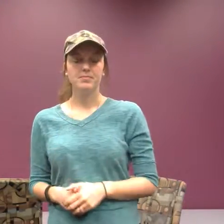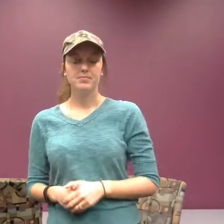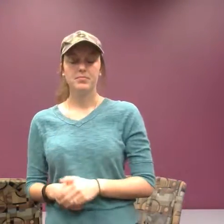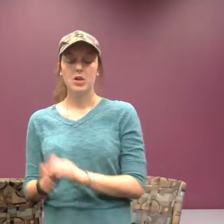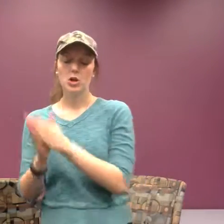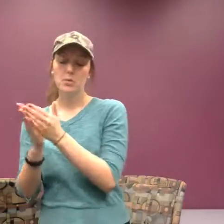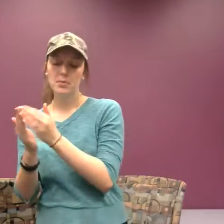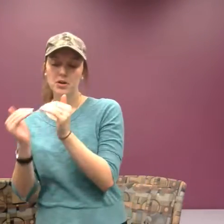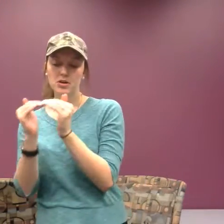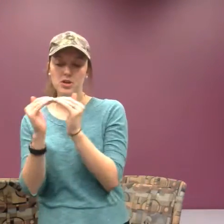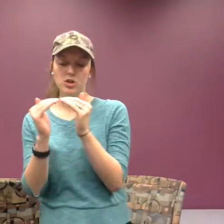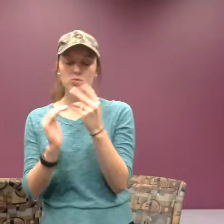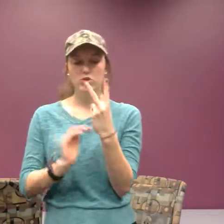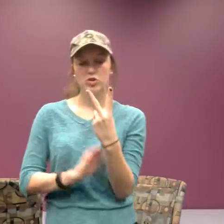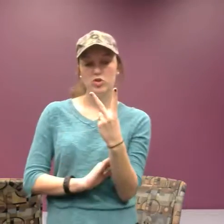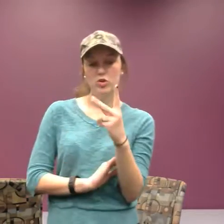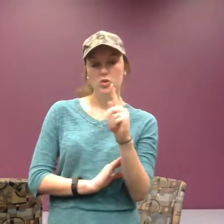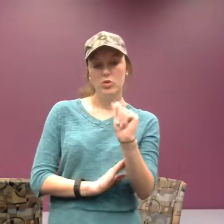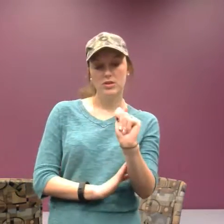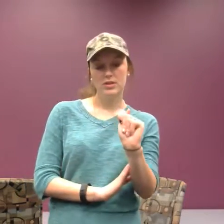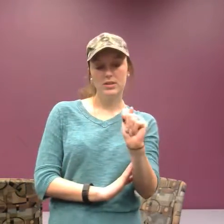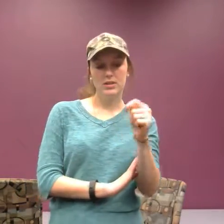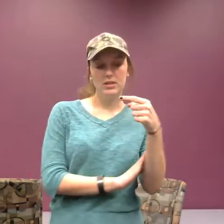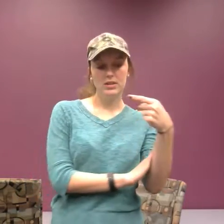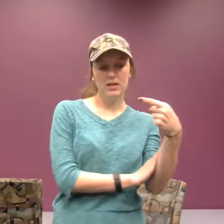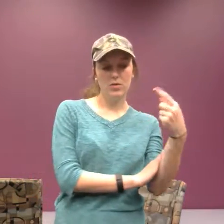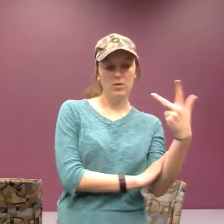away 3 is price